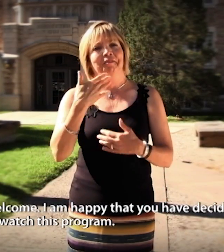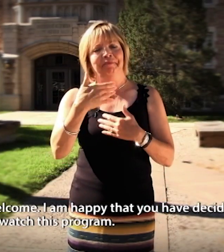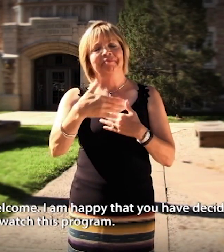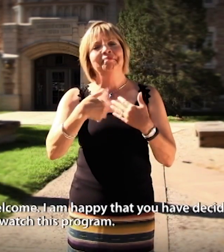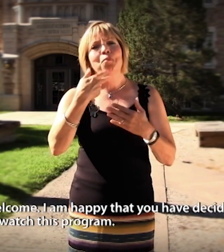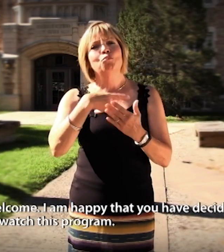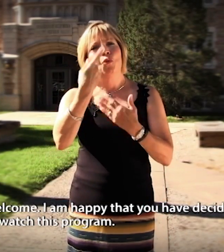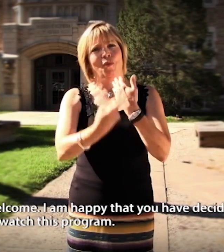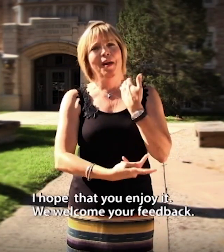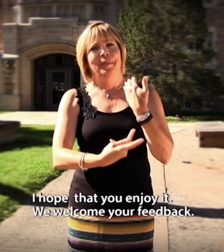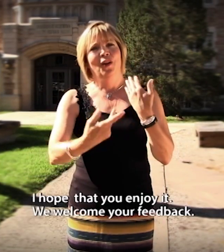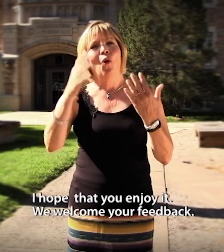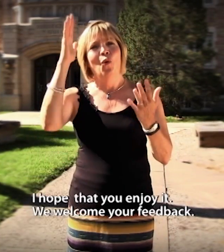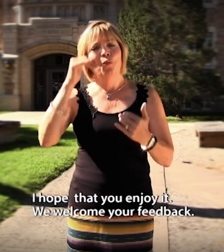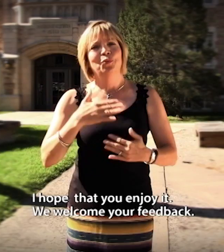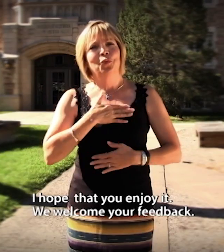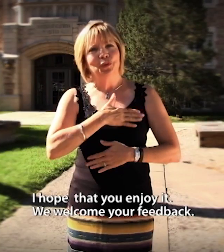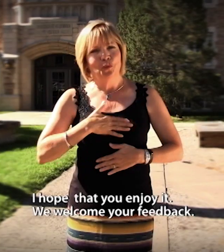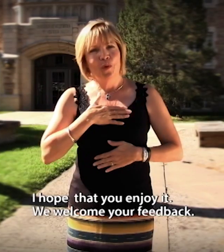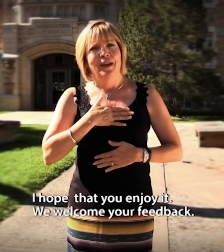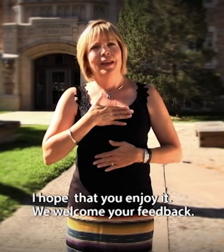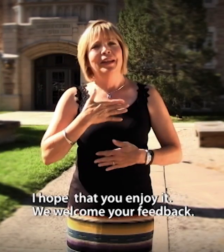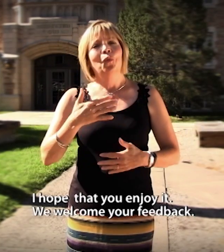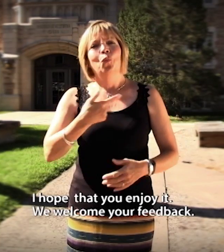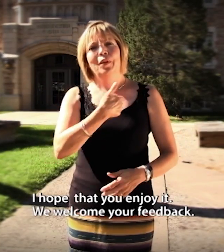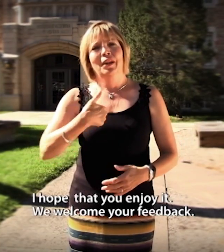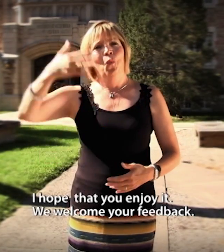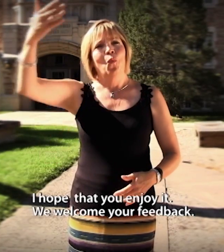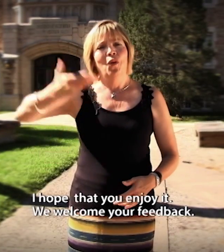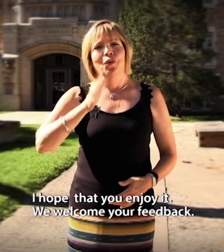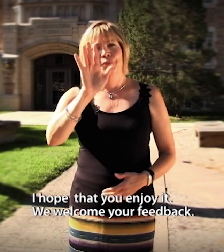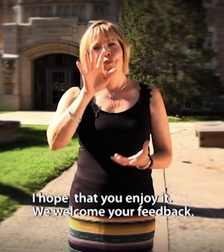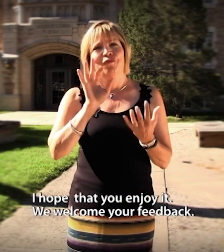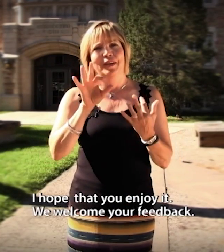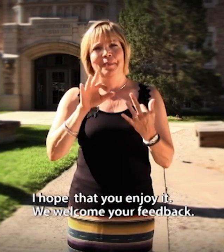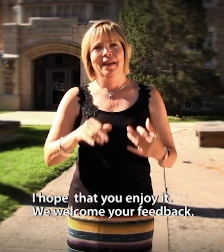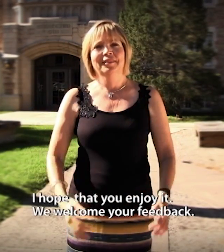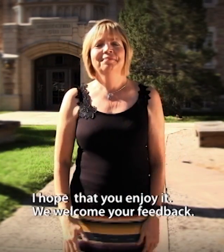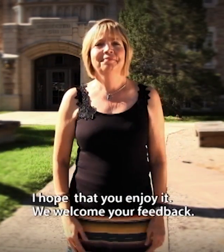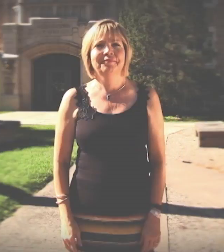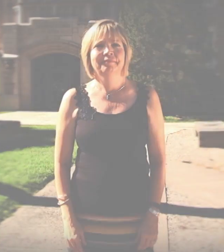to watch this program. I hope that you enjoy it. We welcome your feedback.